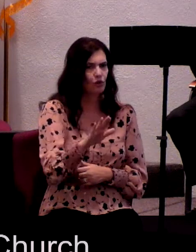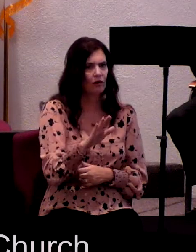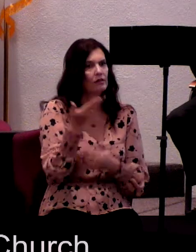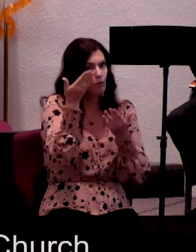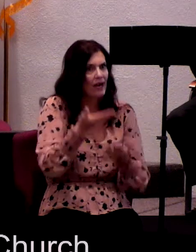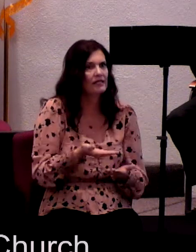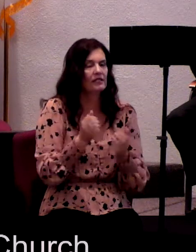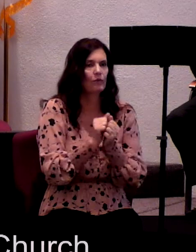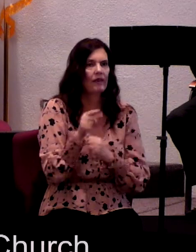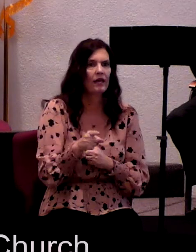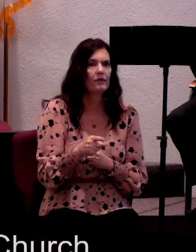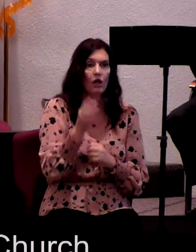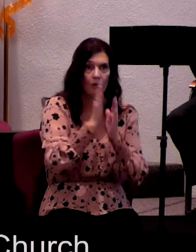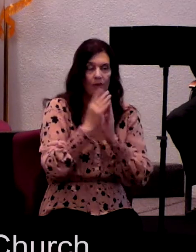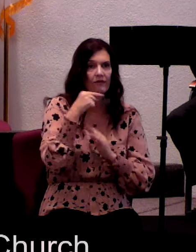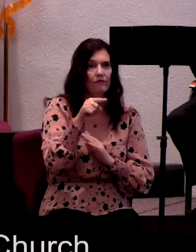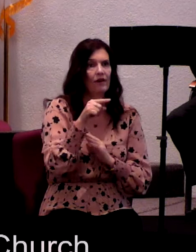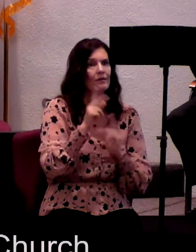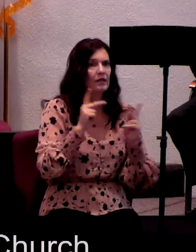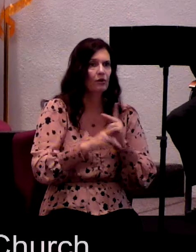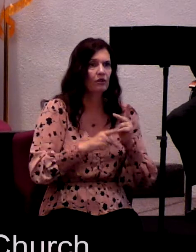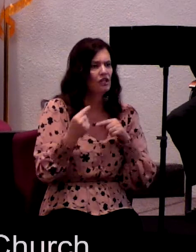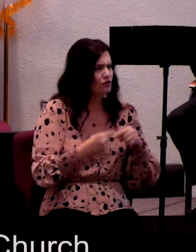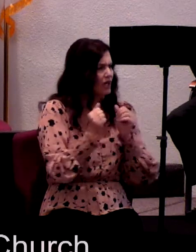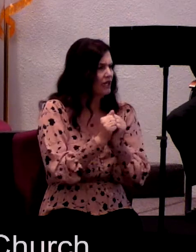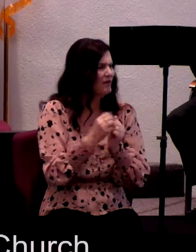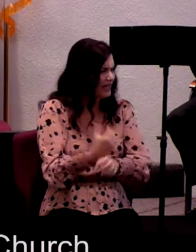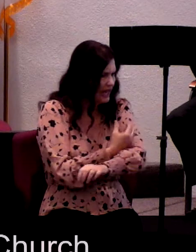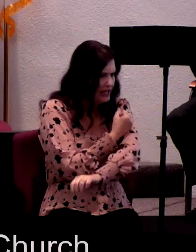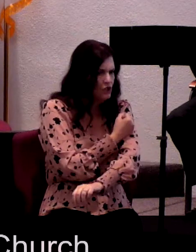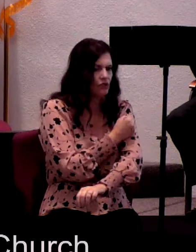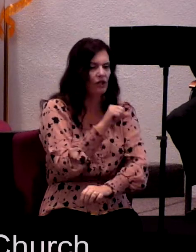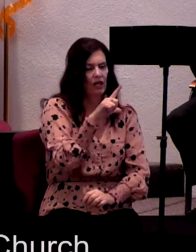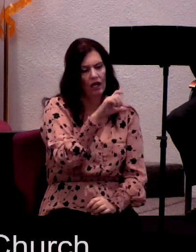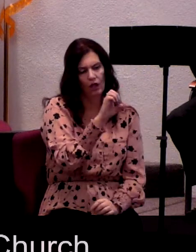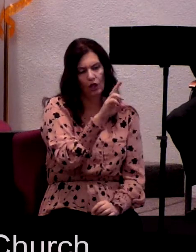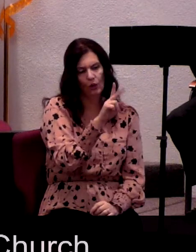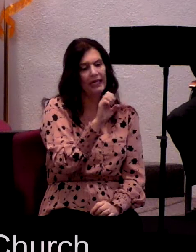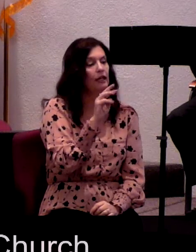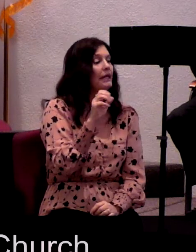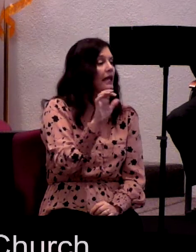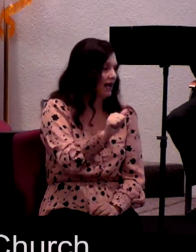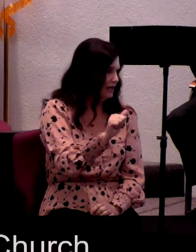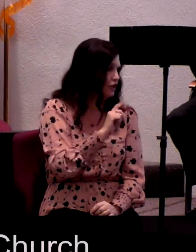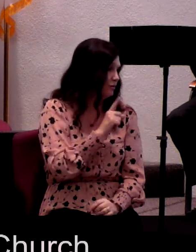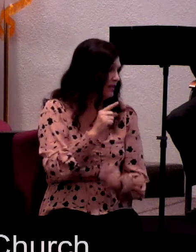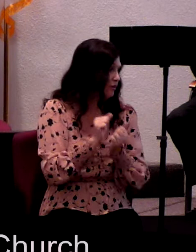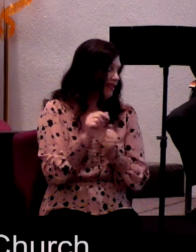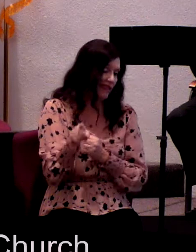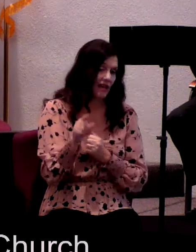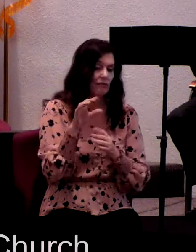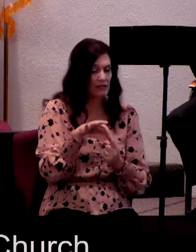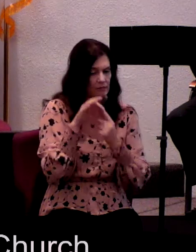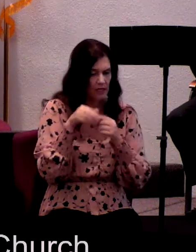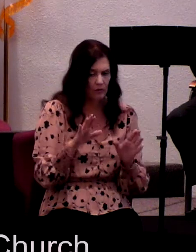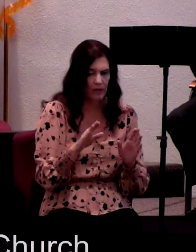for those who are struggling with cancer and leukemia, that you'd be with them in a very special way. Be